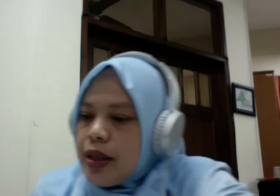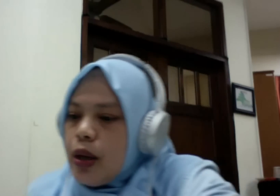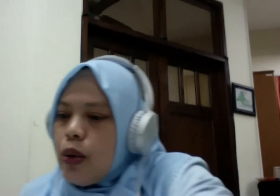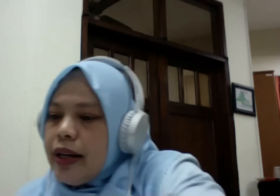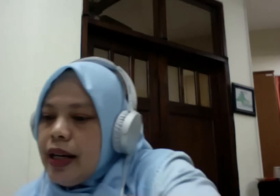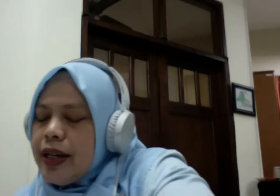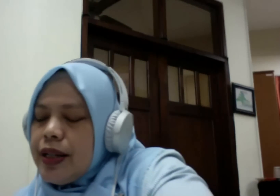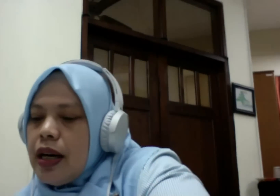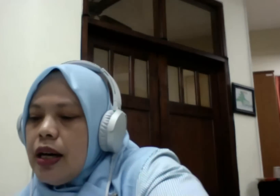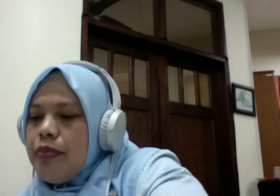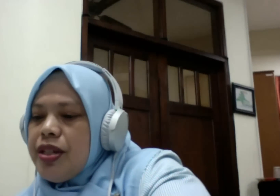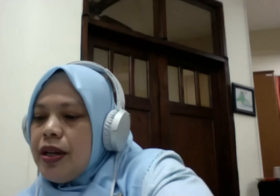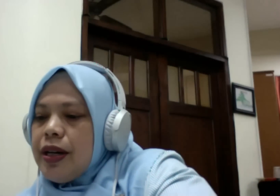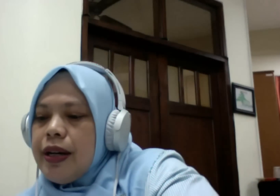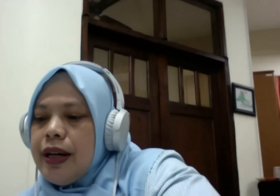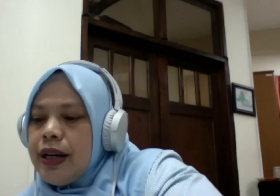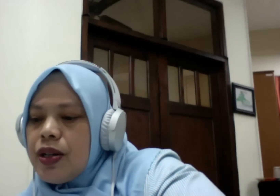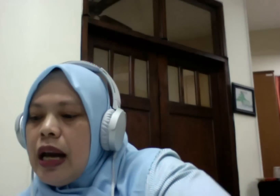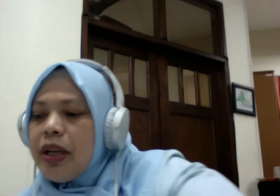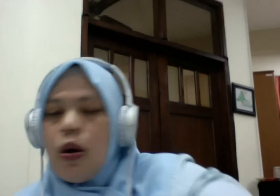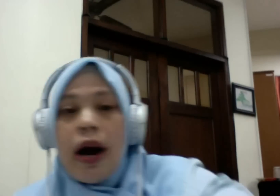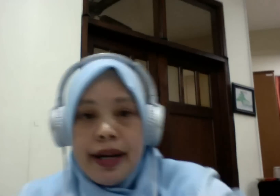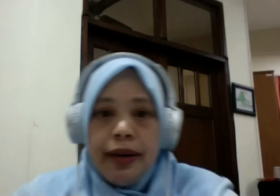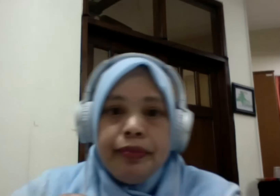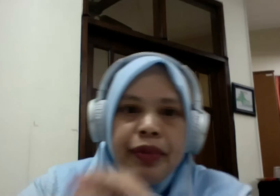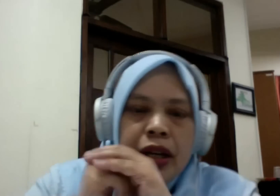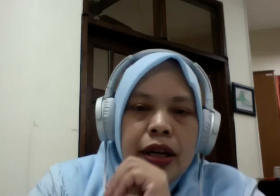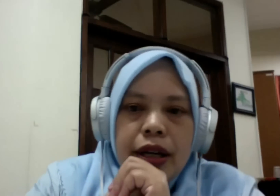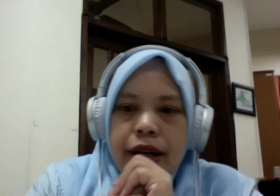next one is Mr. Slamet Tohari.